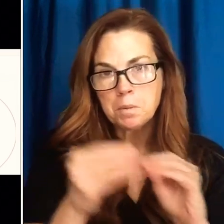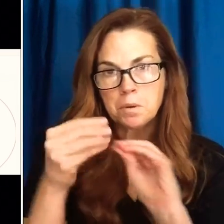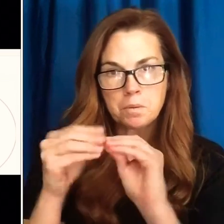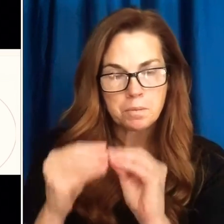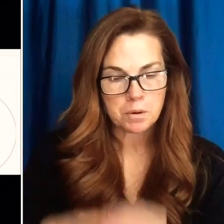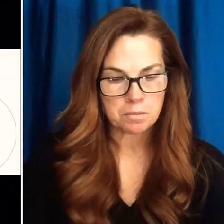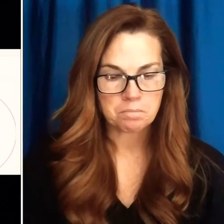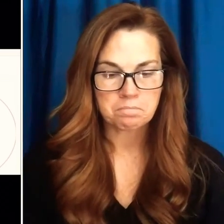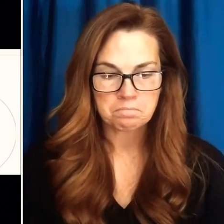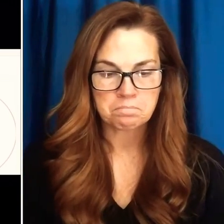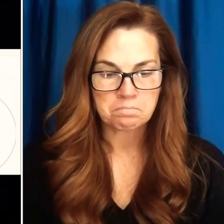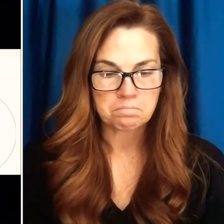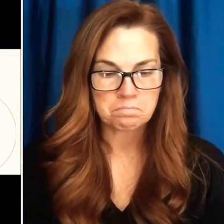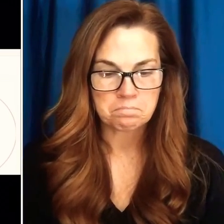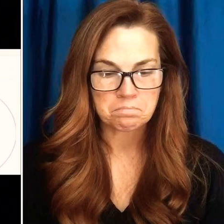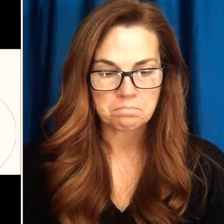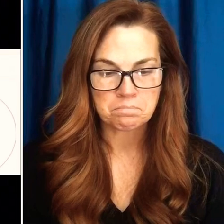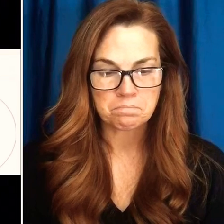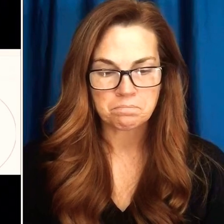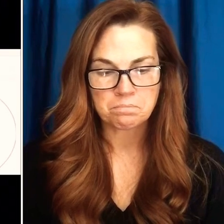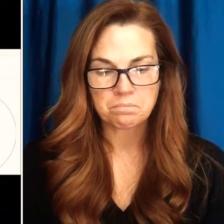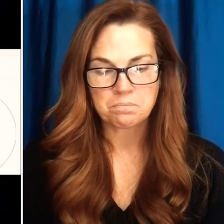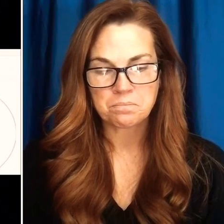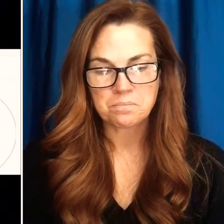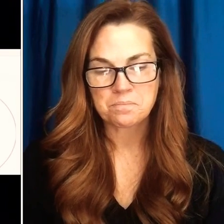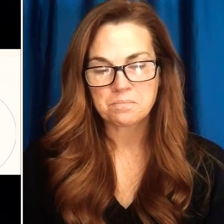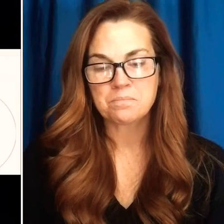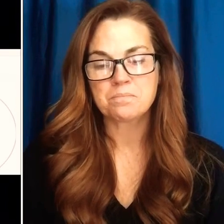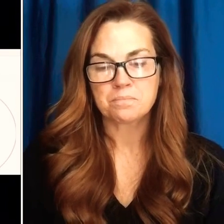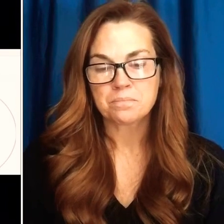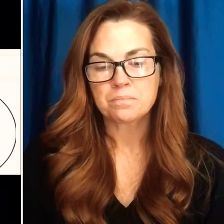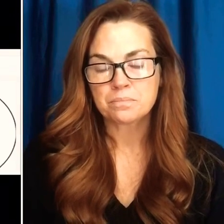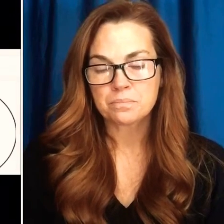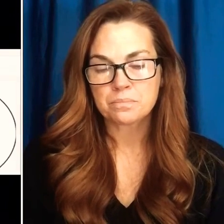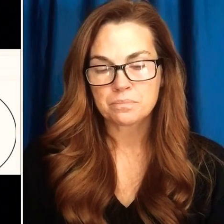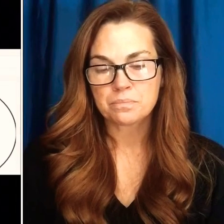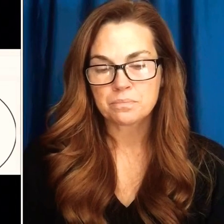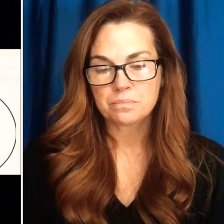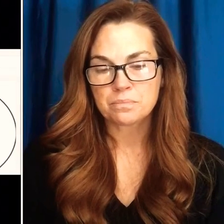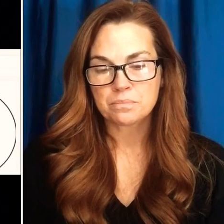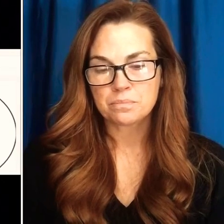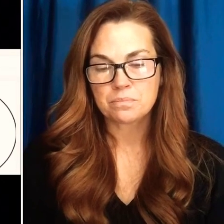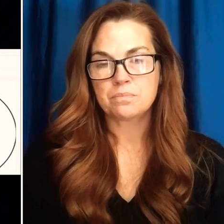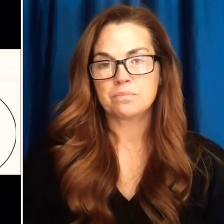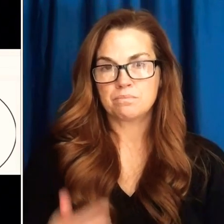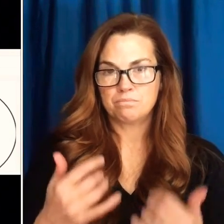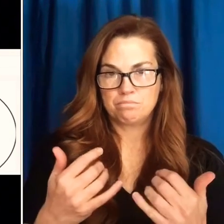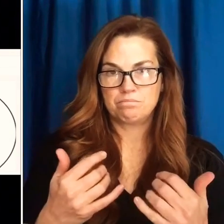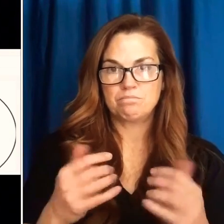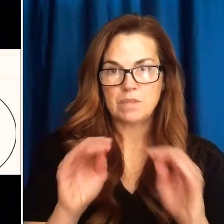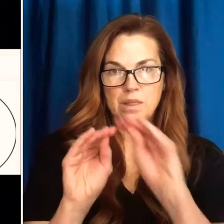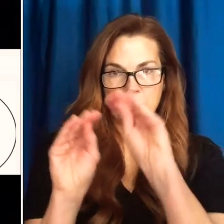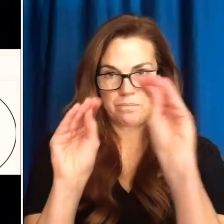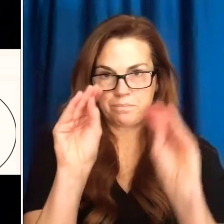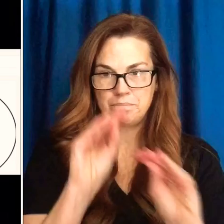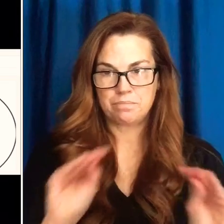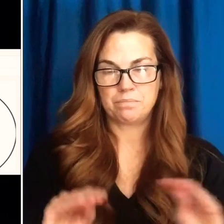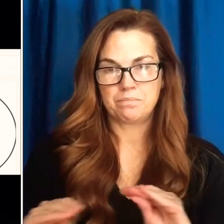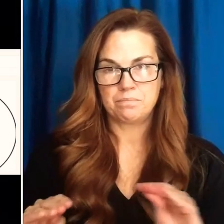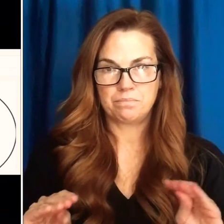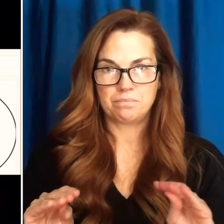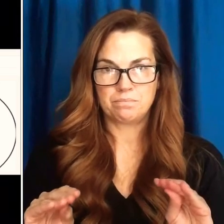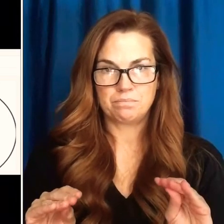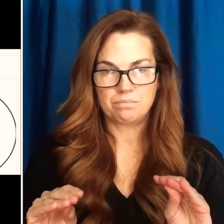And you can see they would then just move the post-its around so